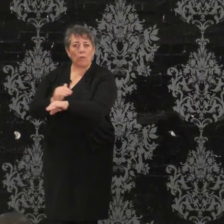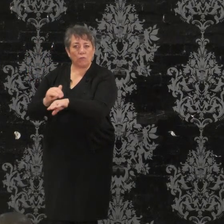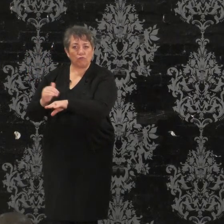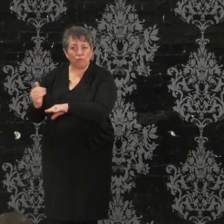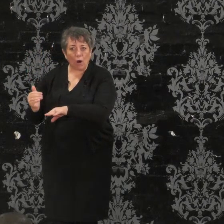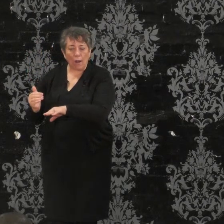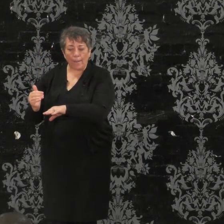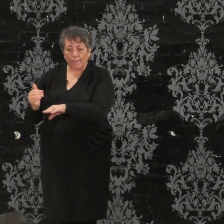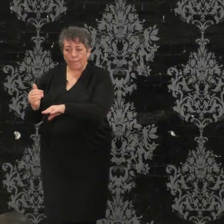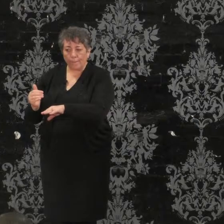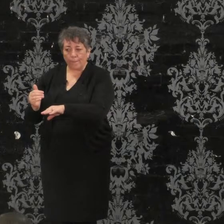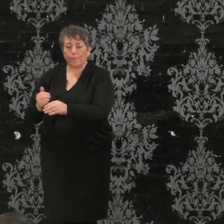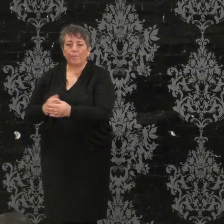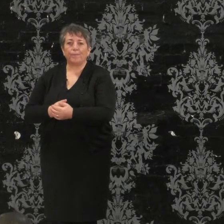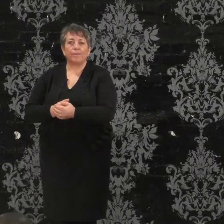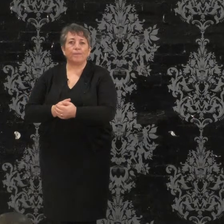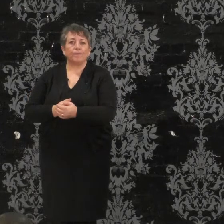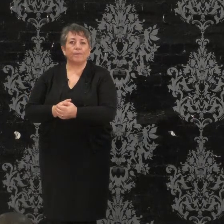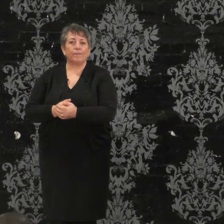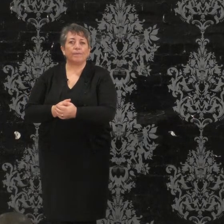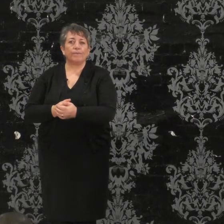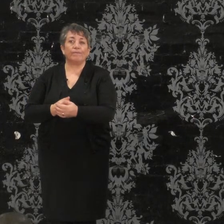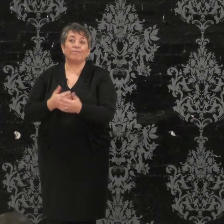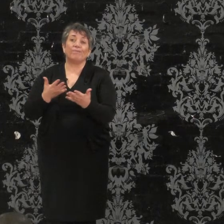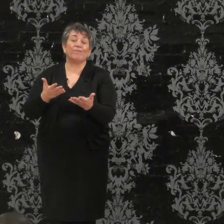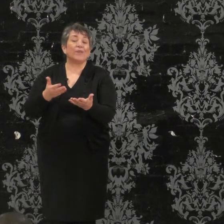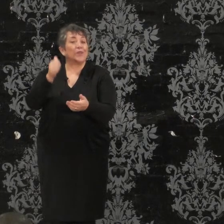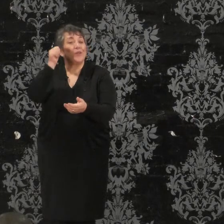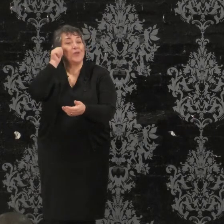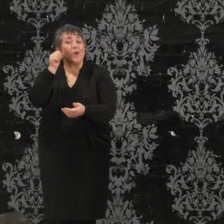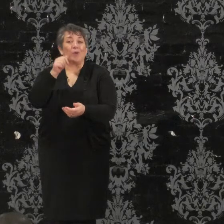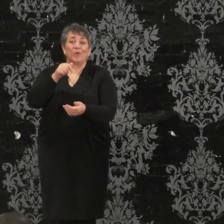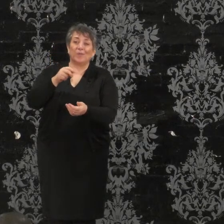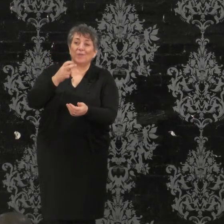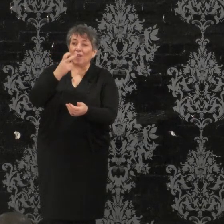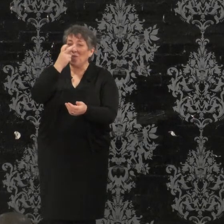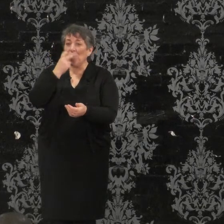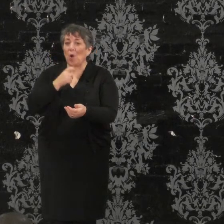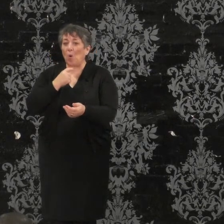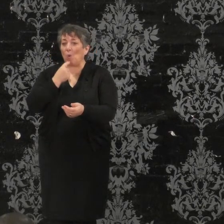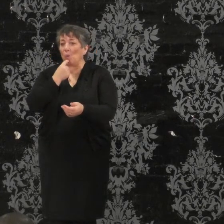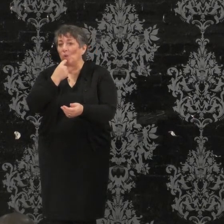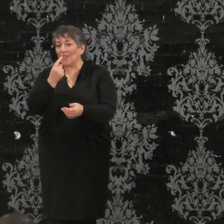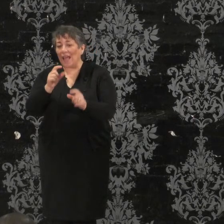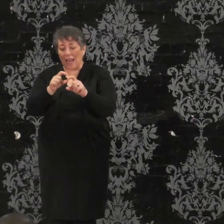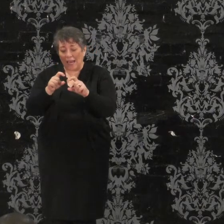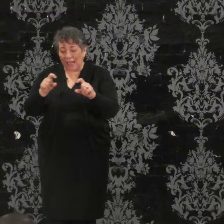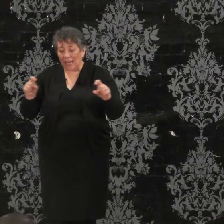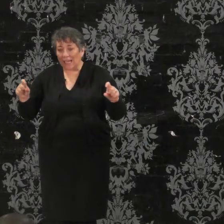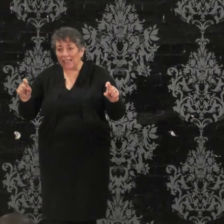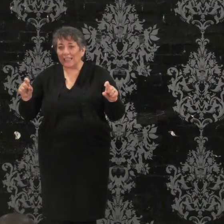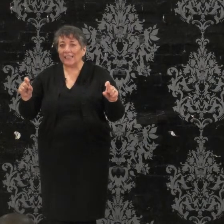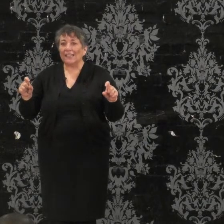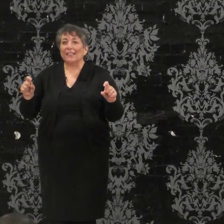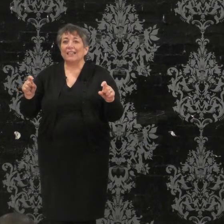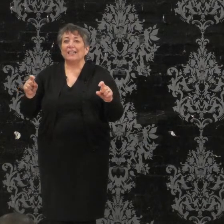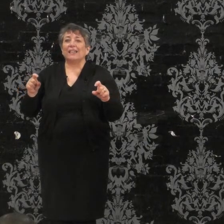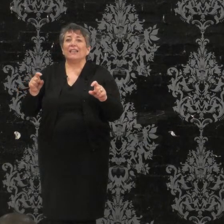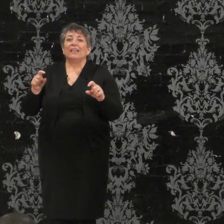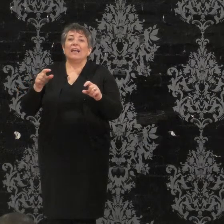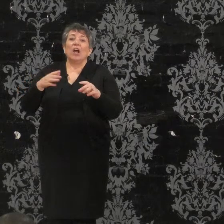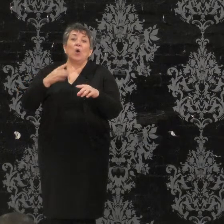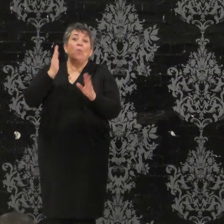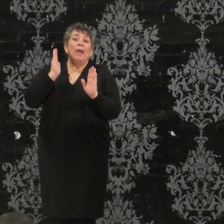enforcement. The old mantra rings truer today than ever, that we must be both tough